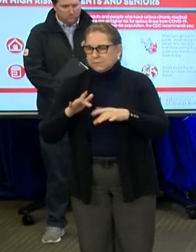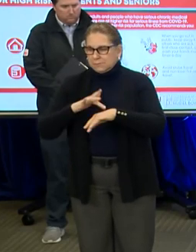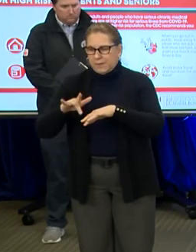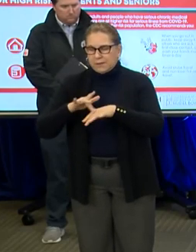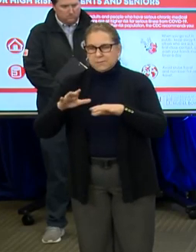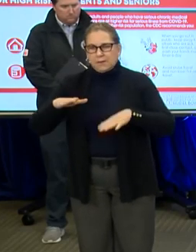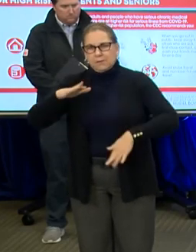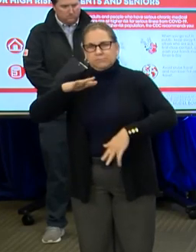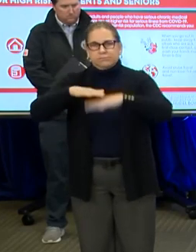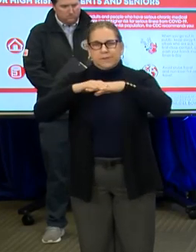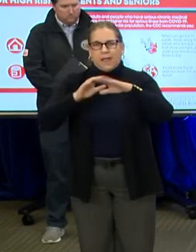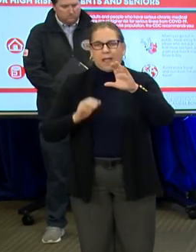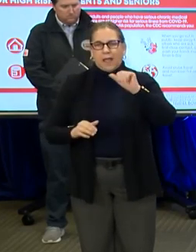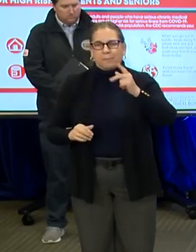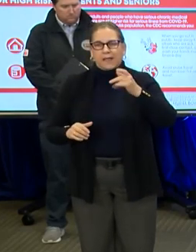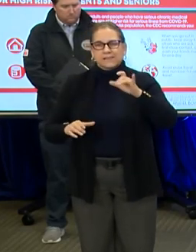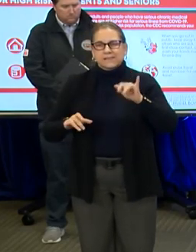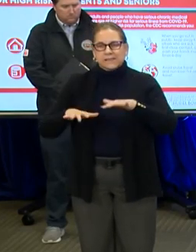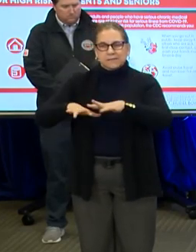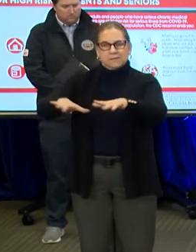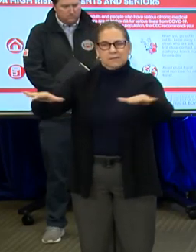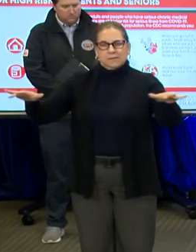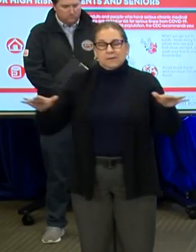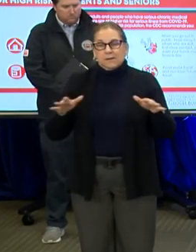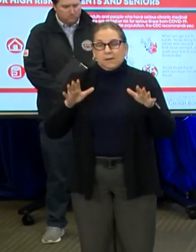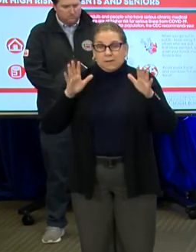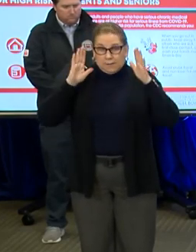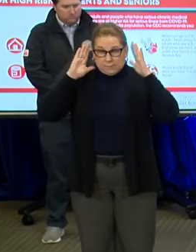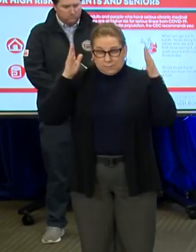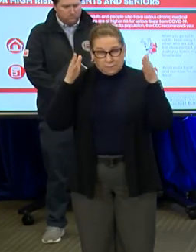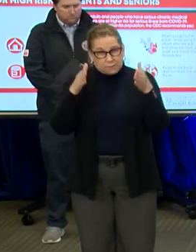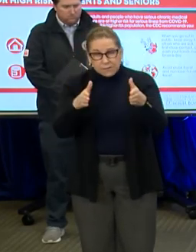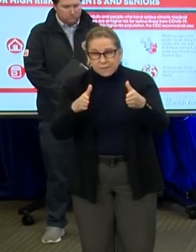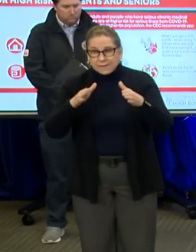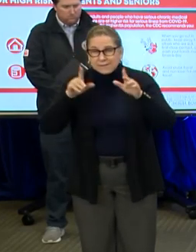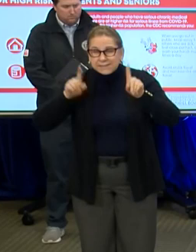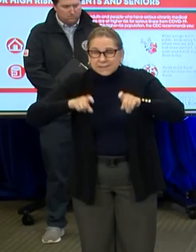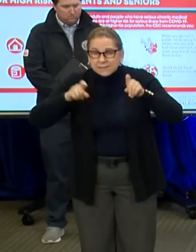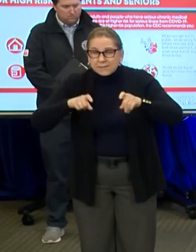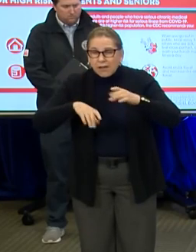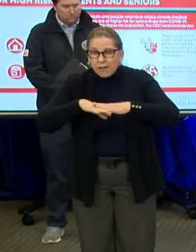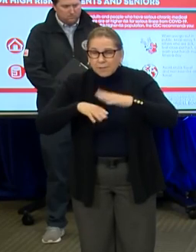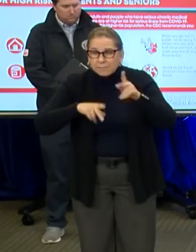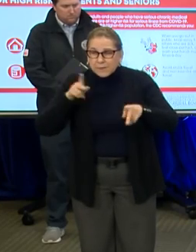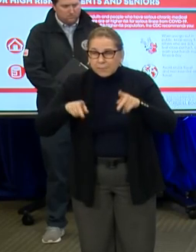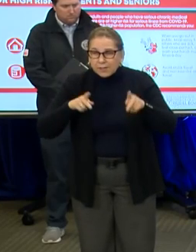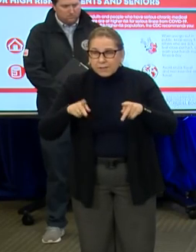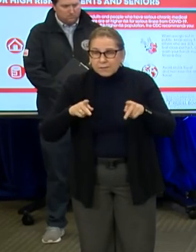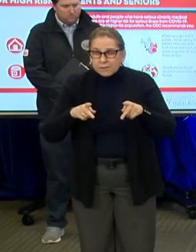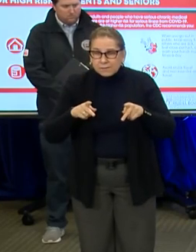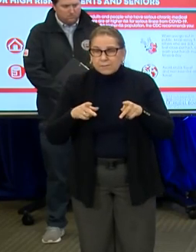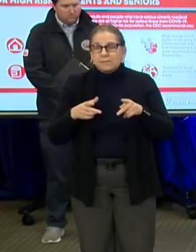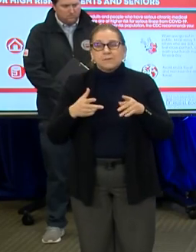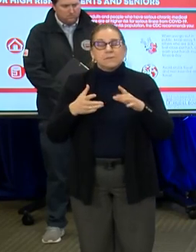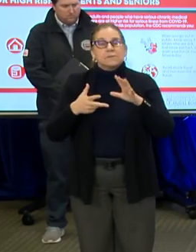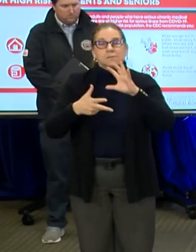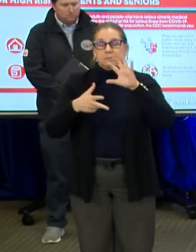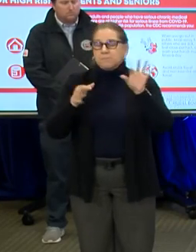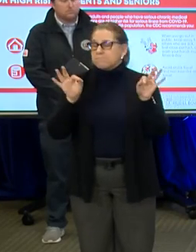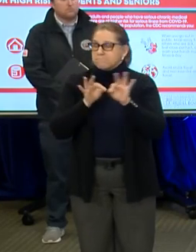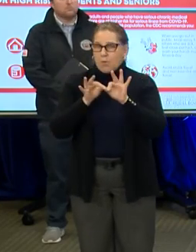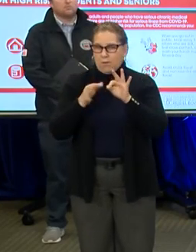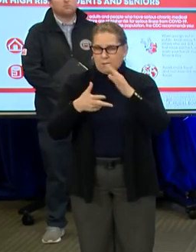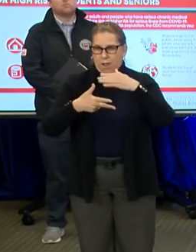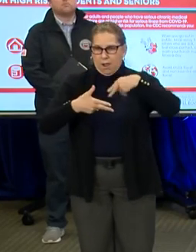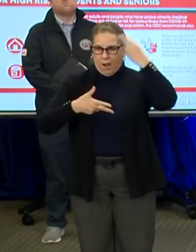comprehensive one that focuses on testing residents who are in one of three priority groups that I will highlight later. To reduce the